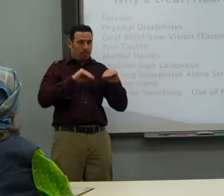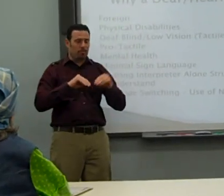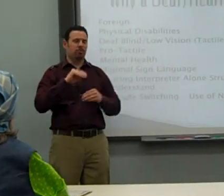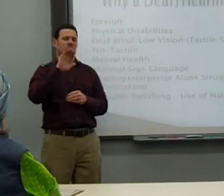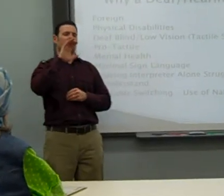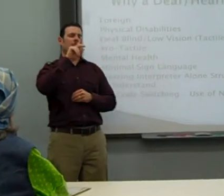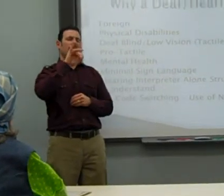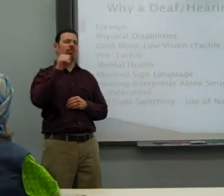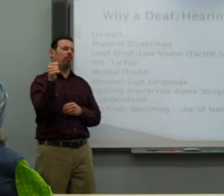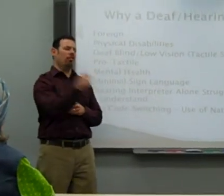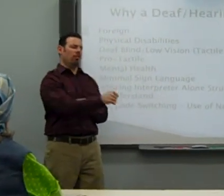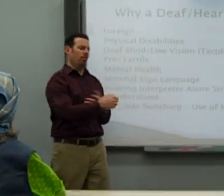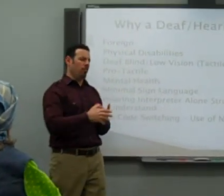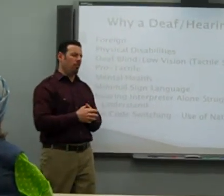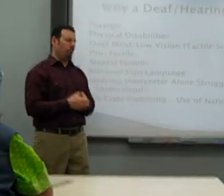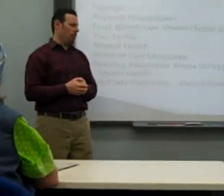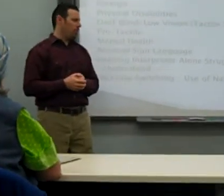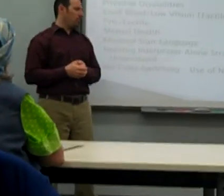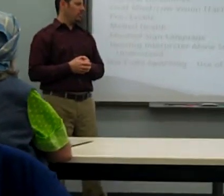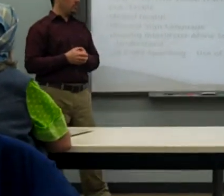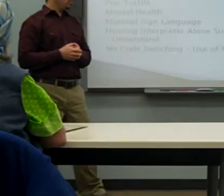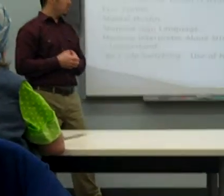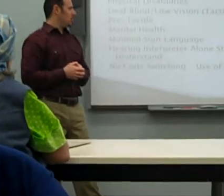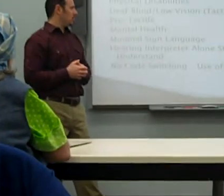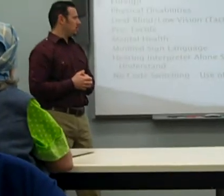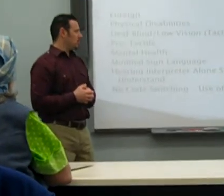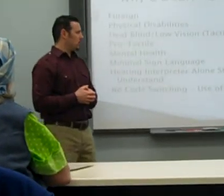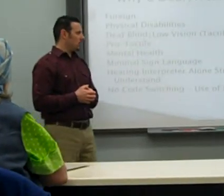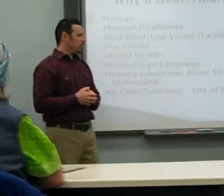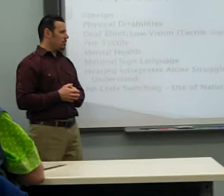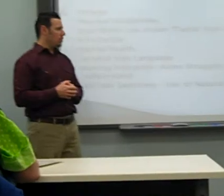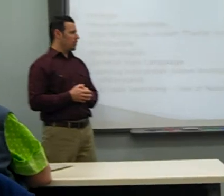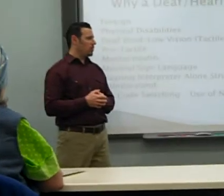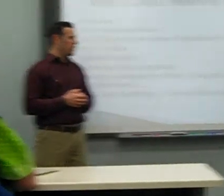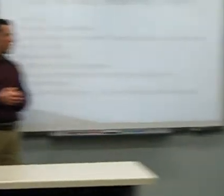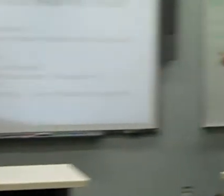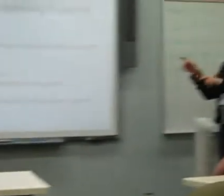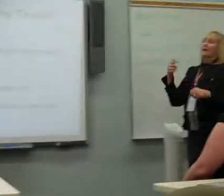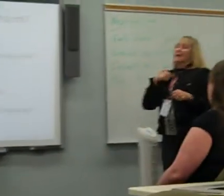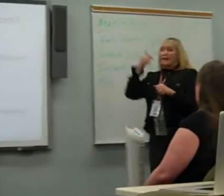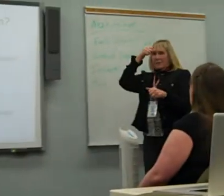So maybe they aren't able to move or they have limited movement, so that could be a reason CDI would be brought in.